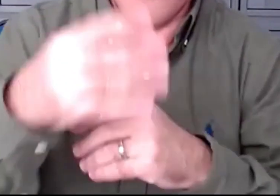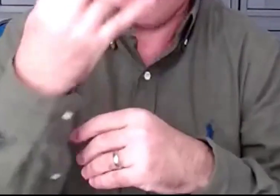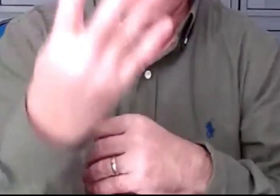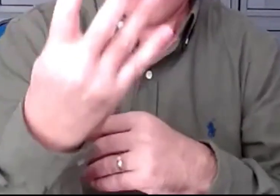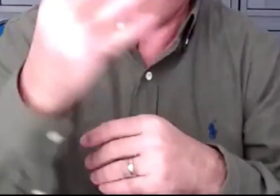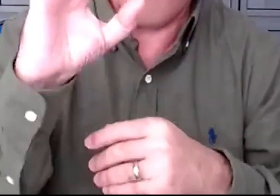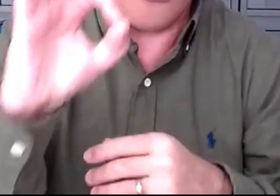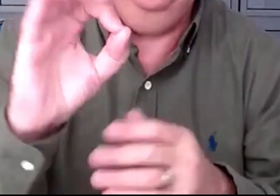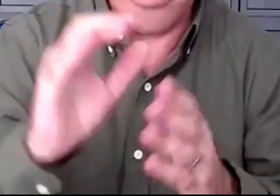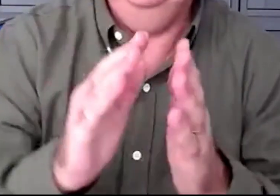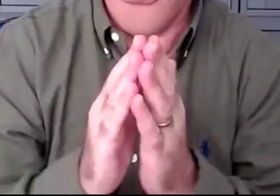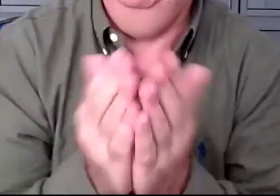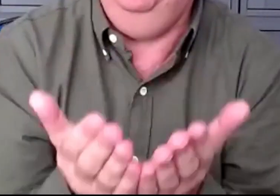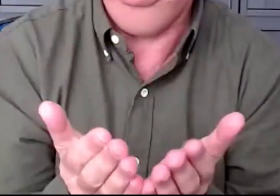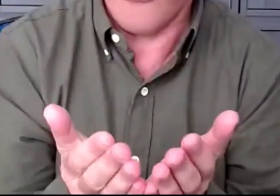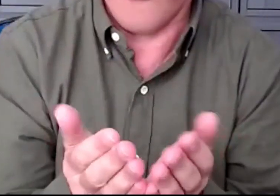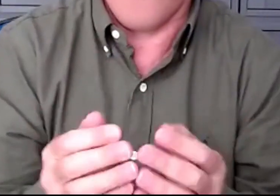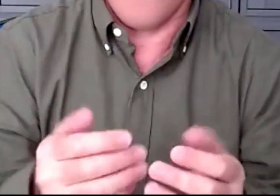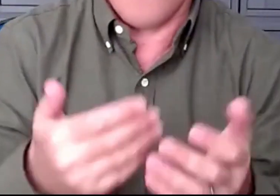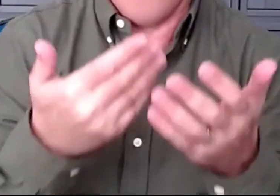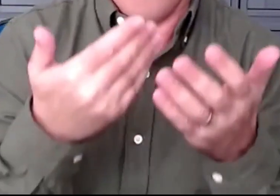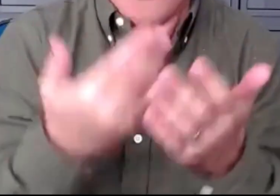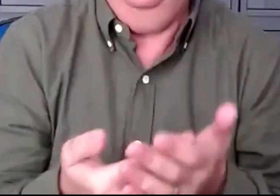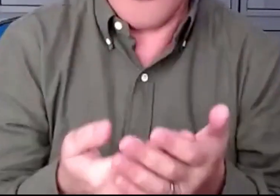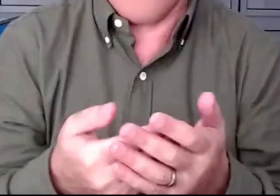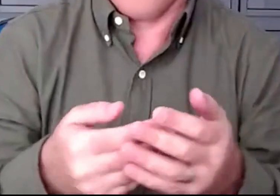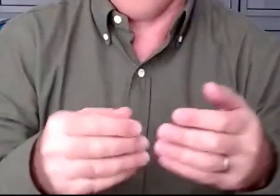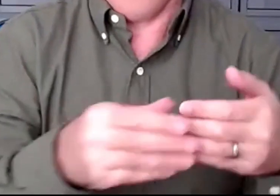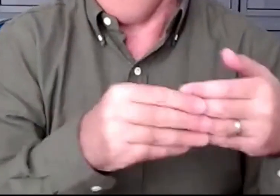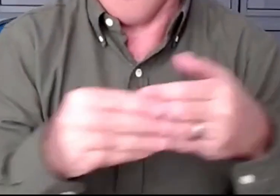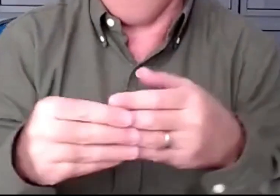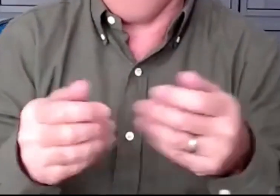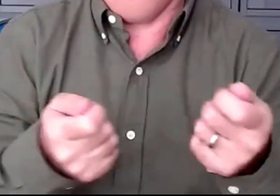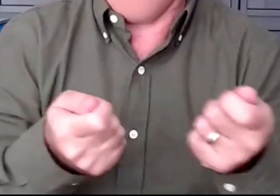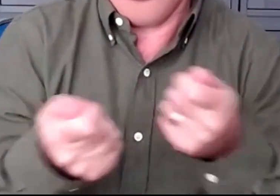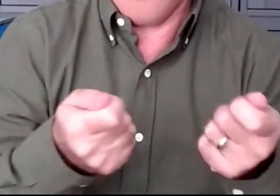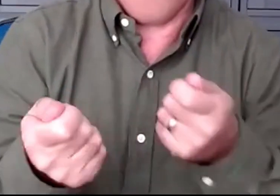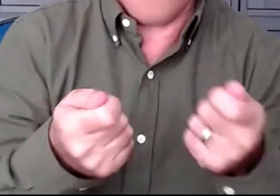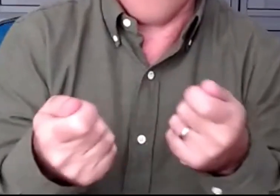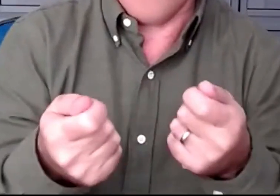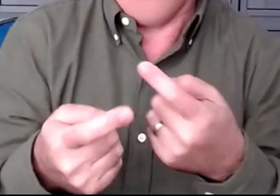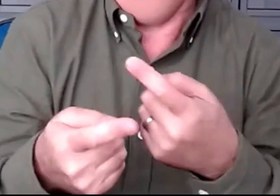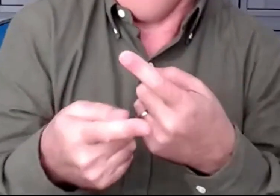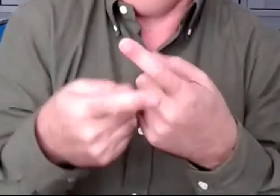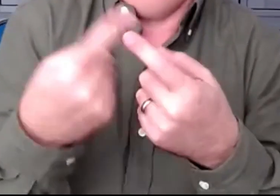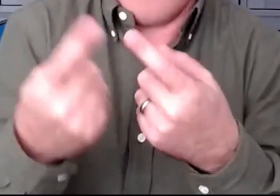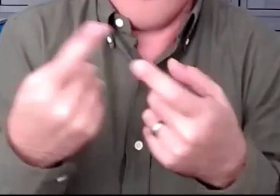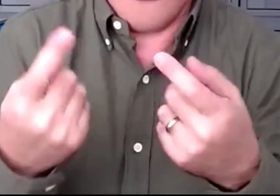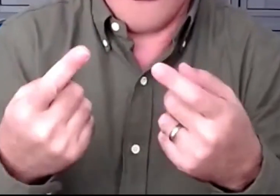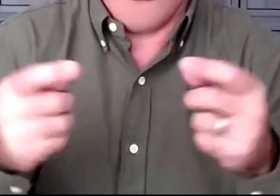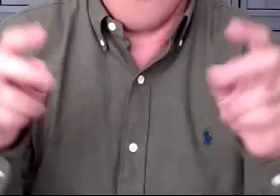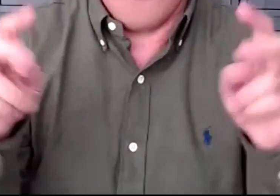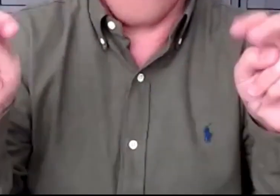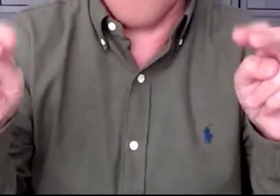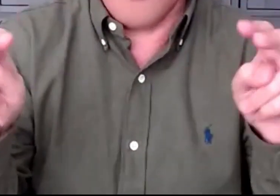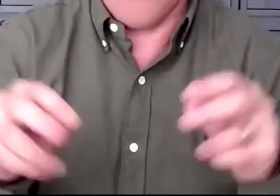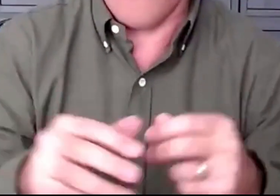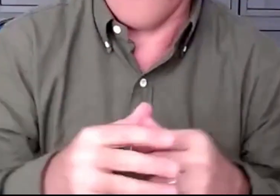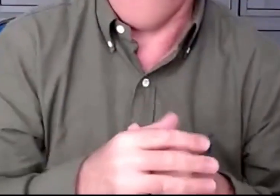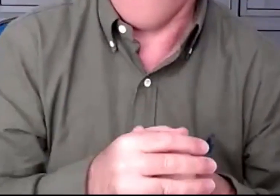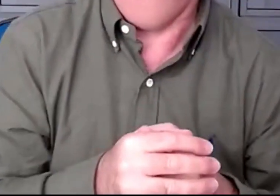an author of over 40 books on leadership and